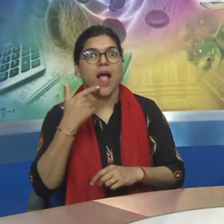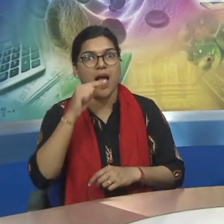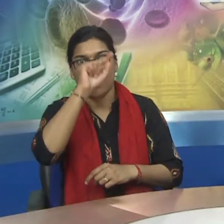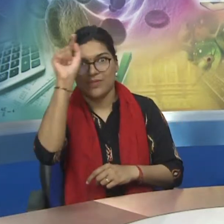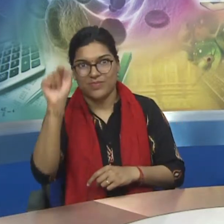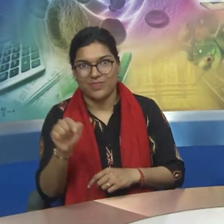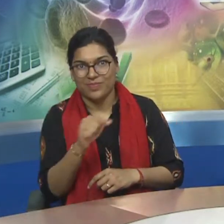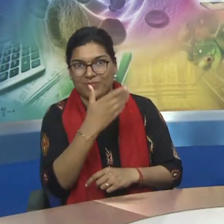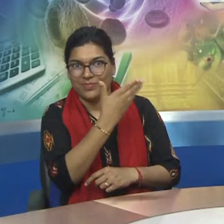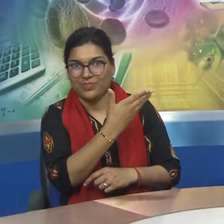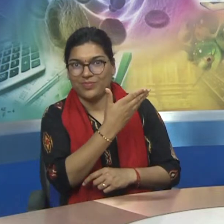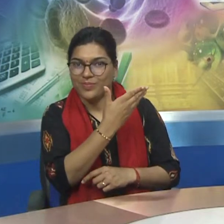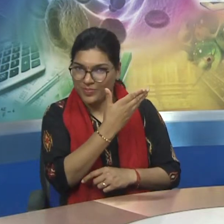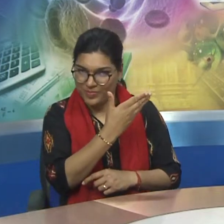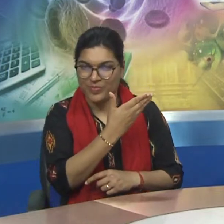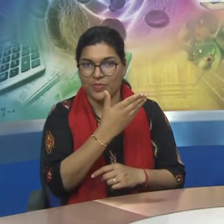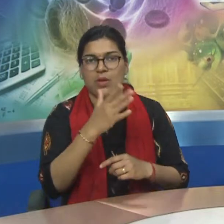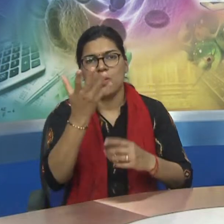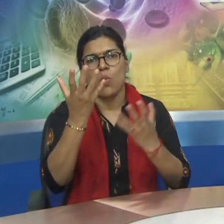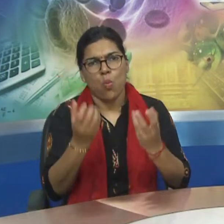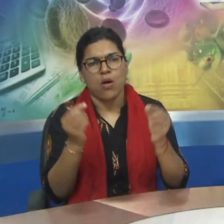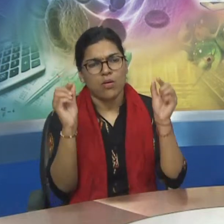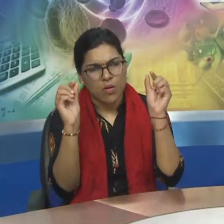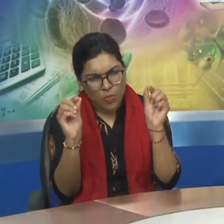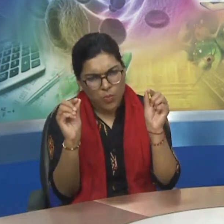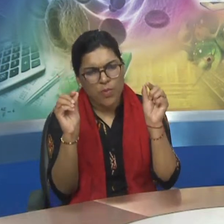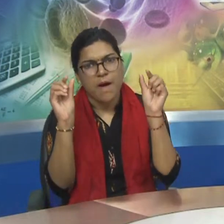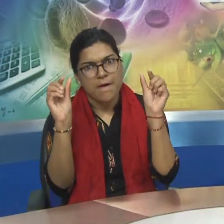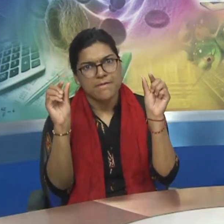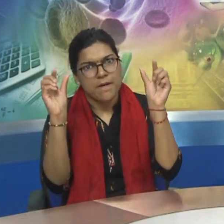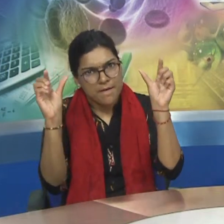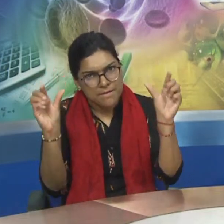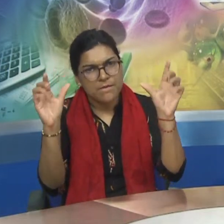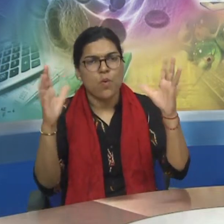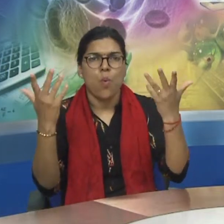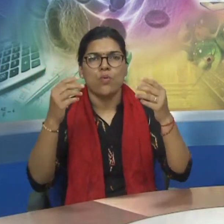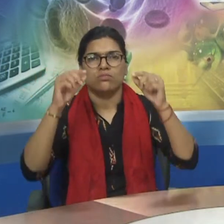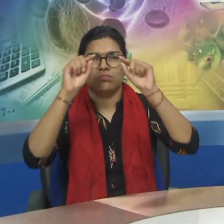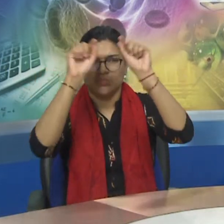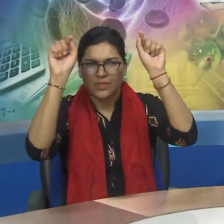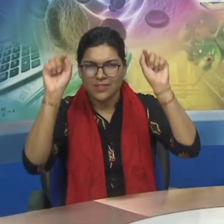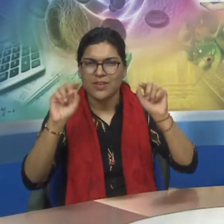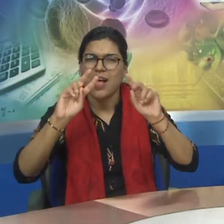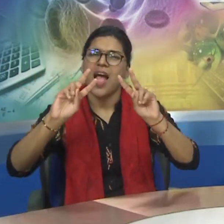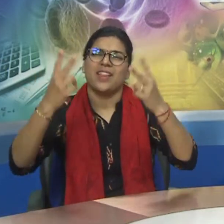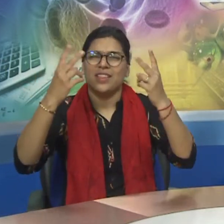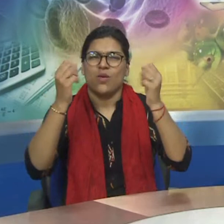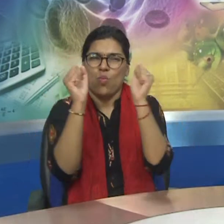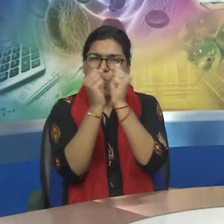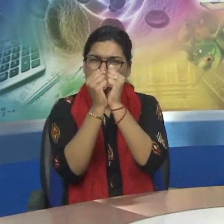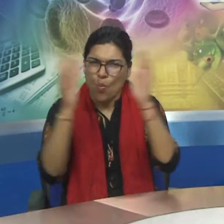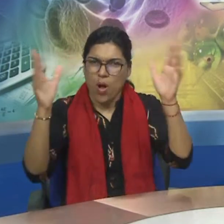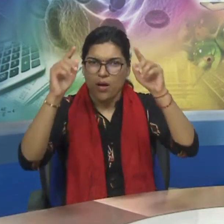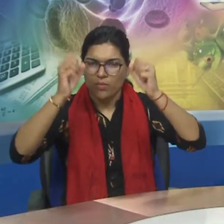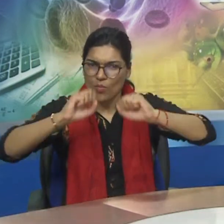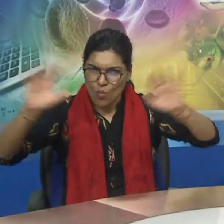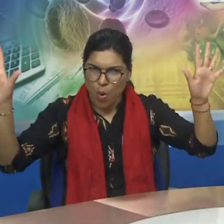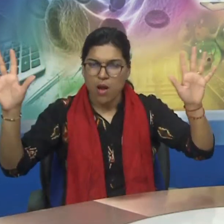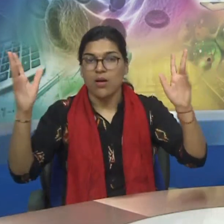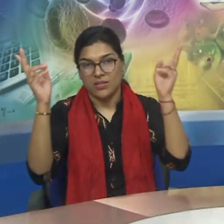You can also apply the borders on the table, whether it can be small border, bulleted border,